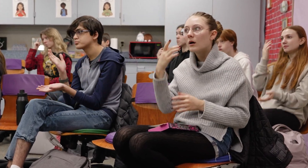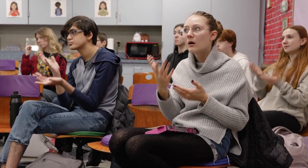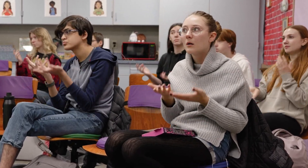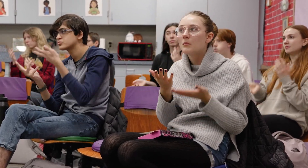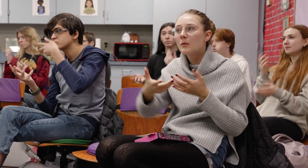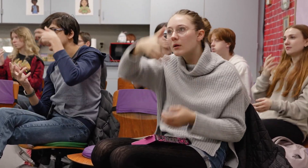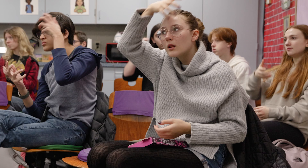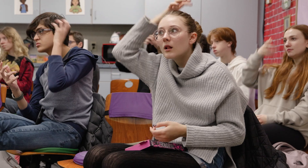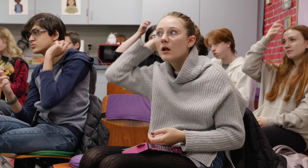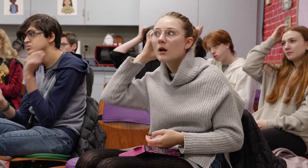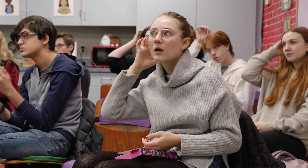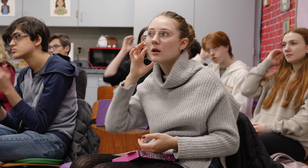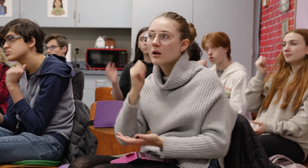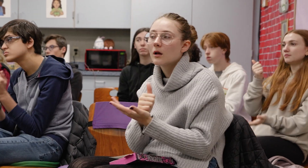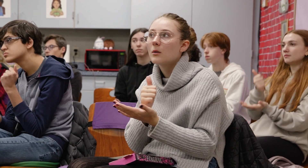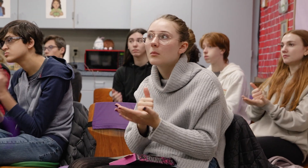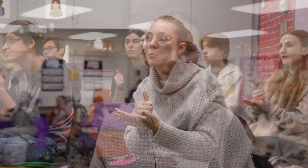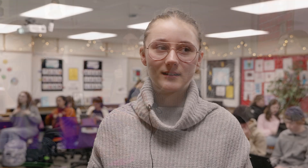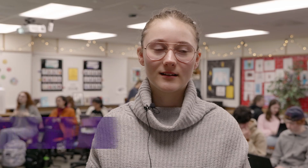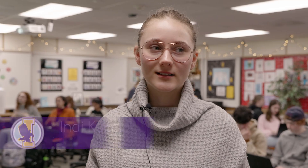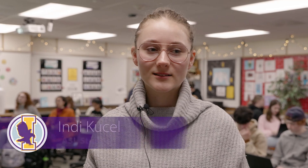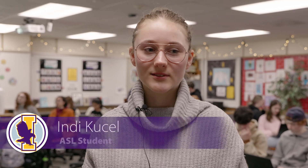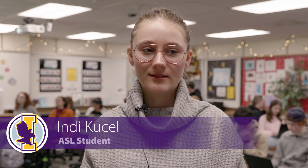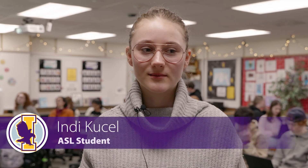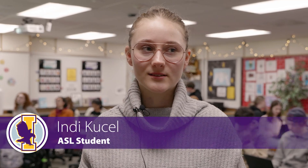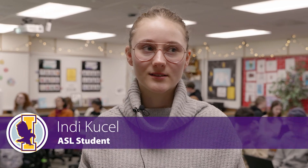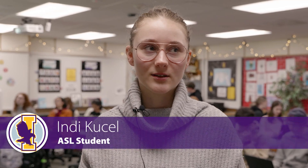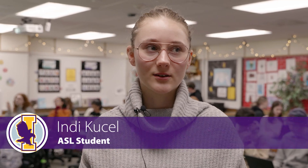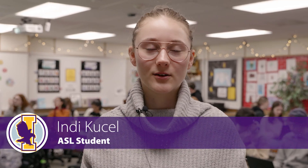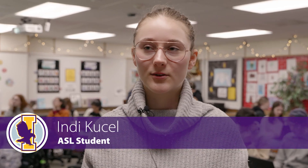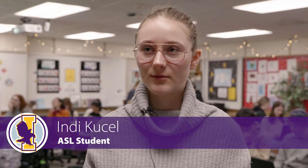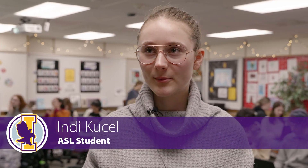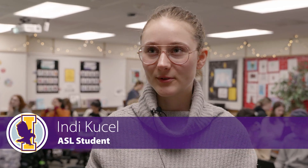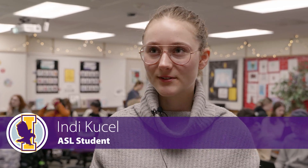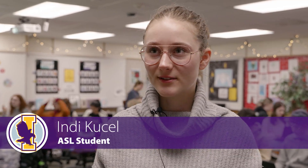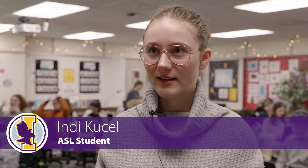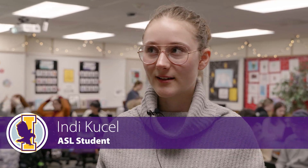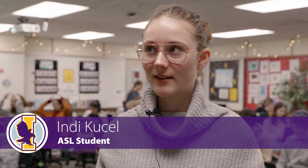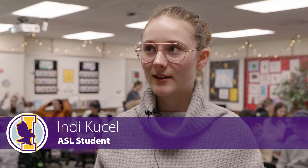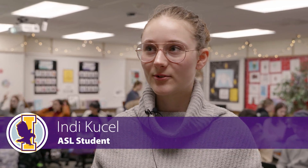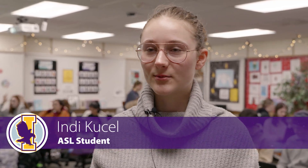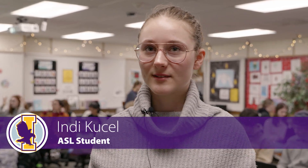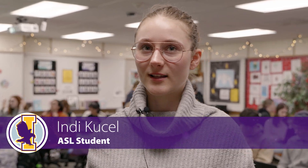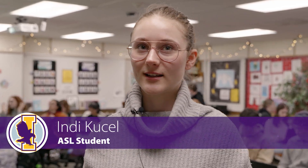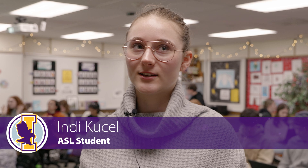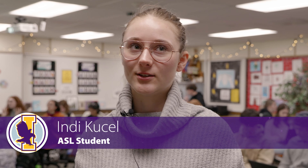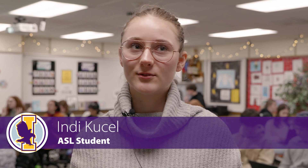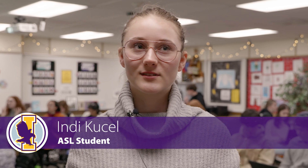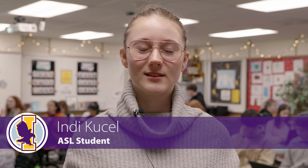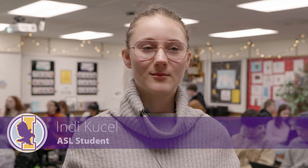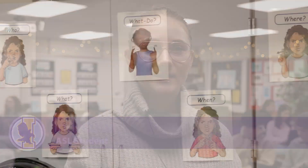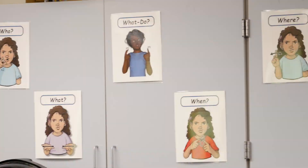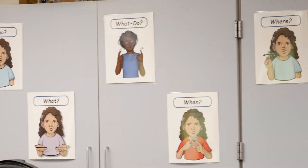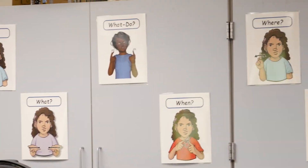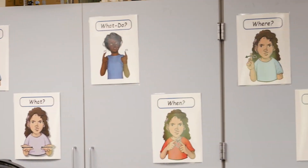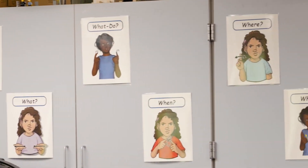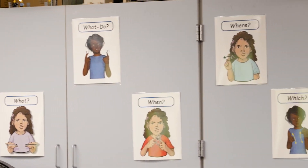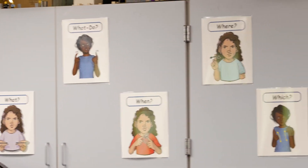I didn't know very much about sign language, and I sometimes go nonverbal, so like I thought it was something I could use in my daily life, and it